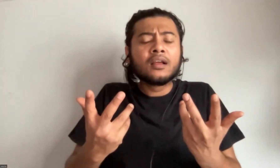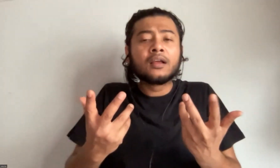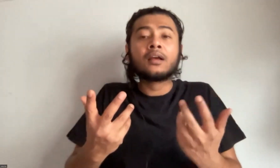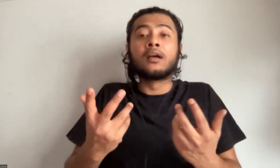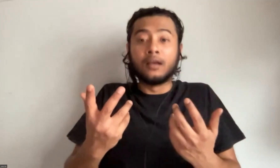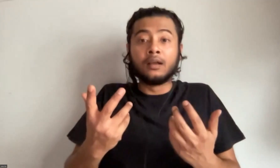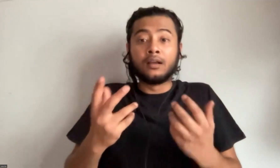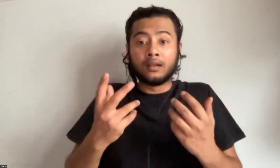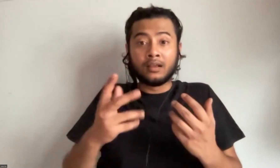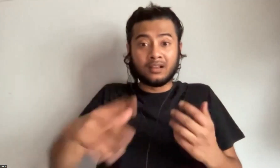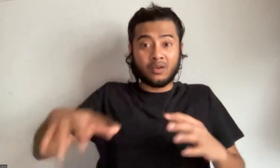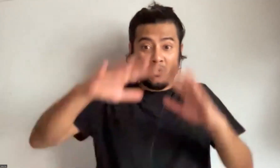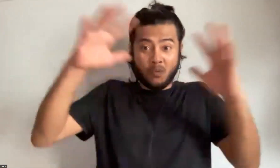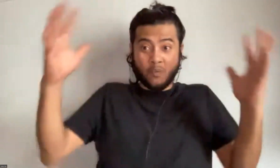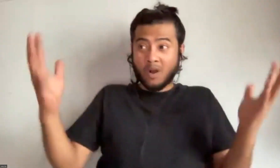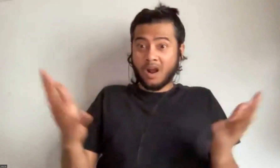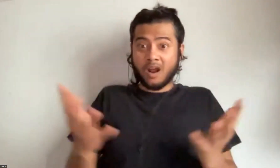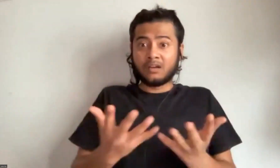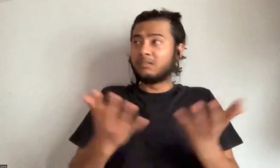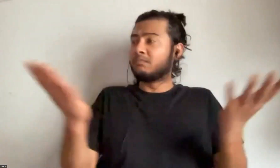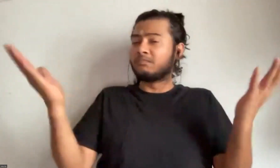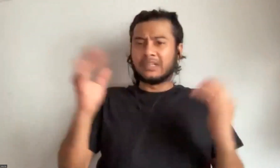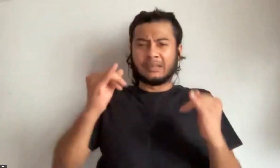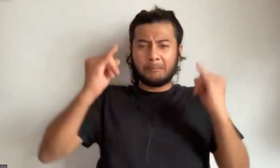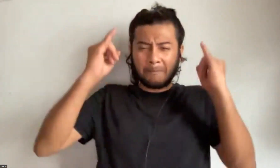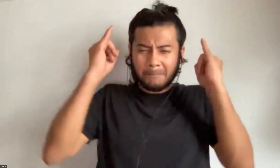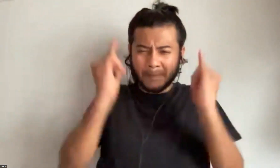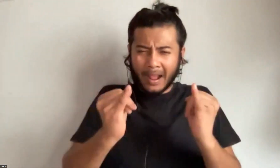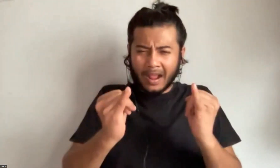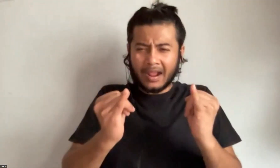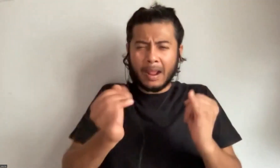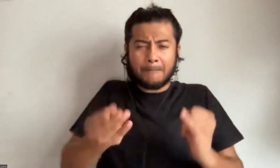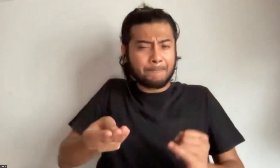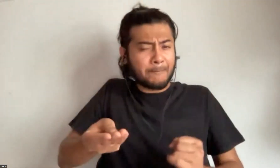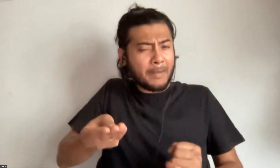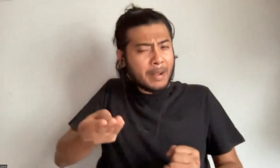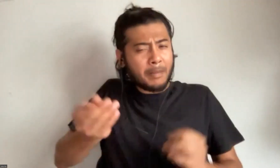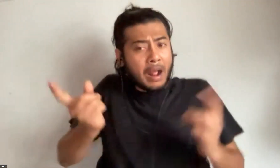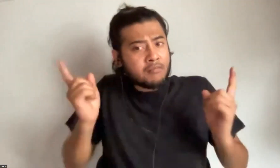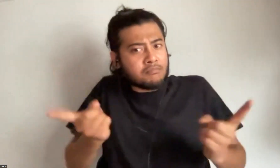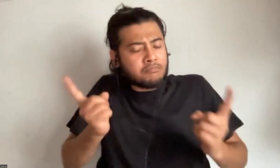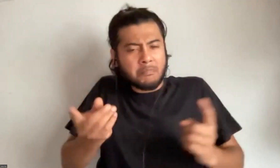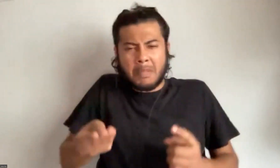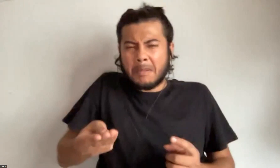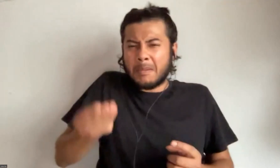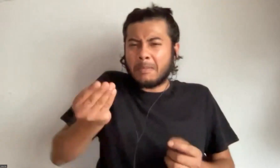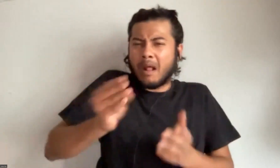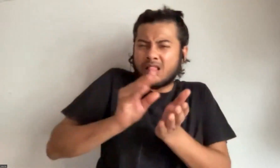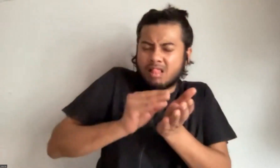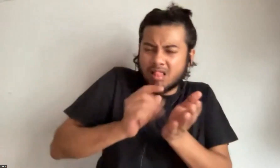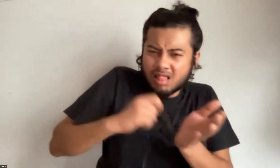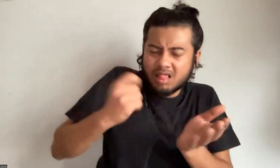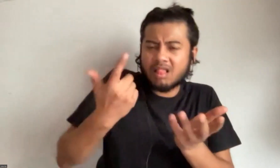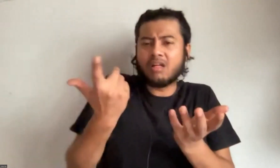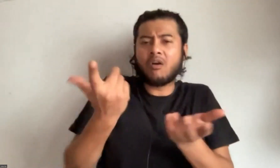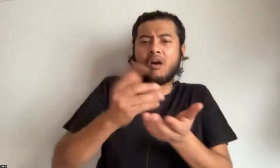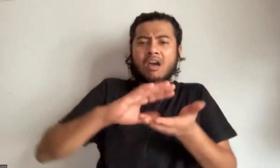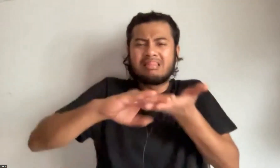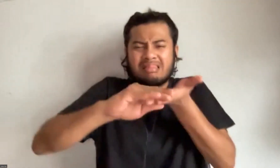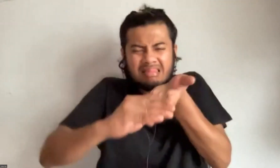increases so much that it is difficult for the good people to survive. So in the world we have good people and bad people, but when